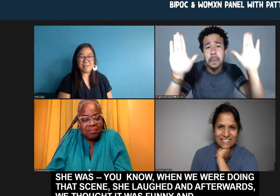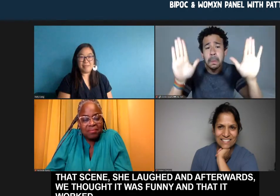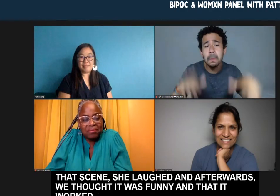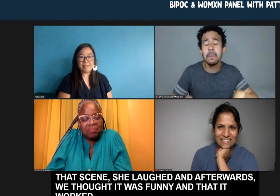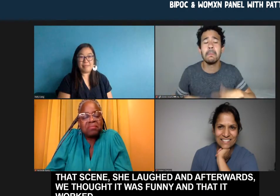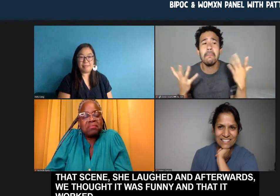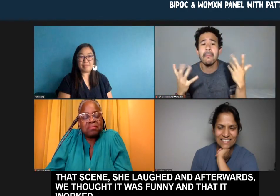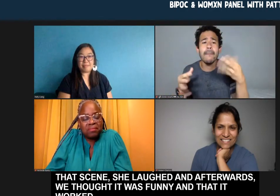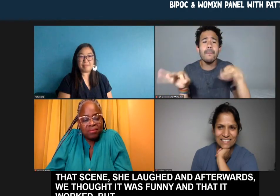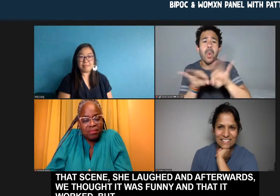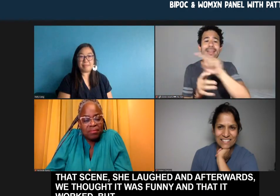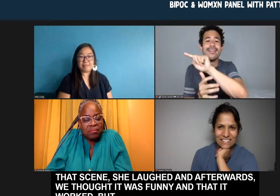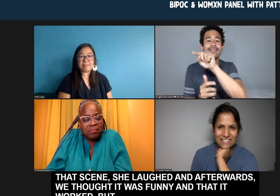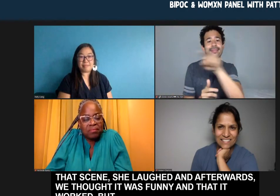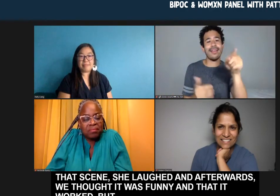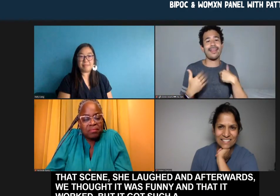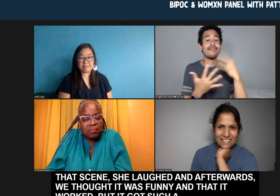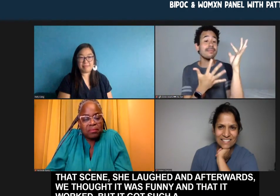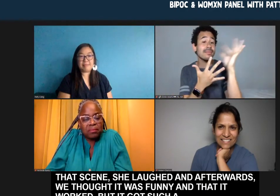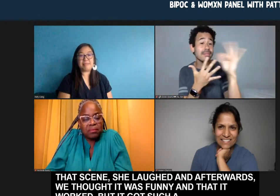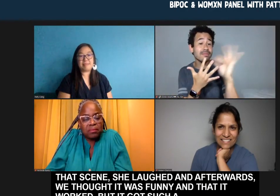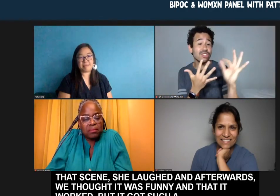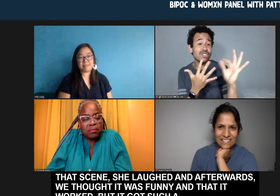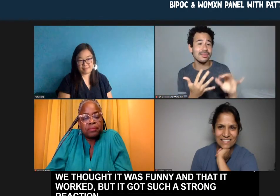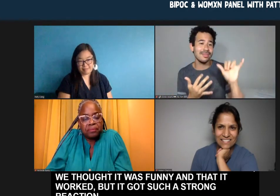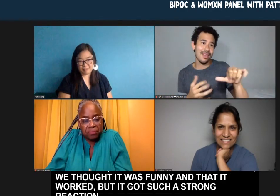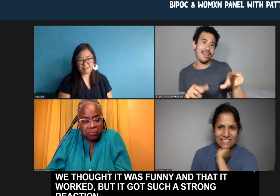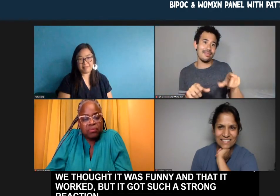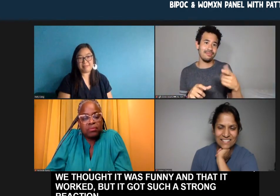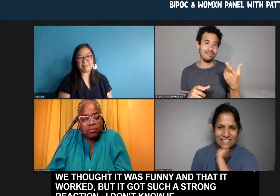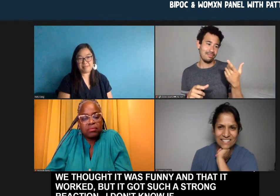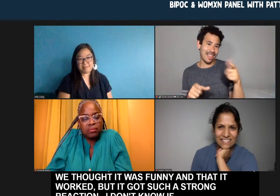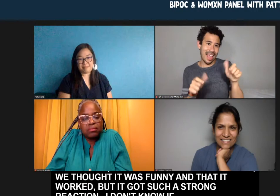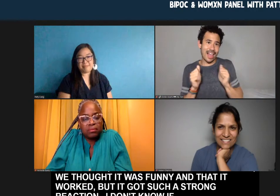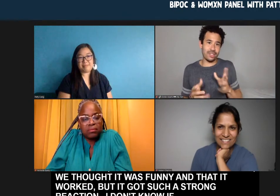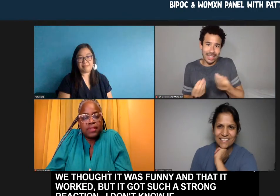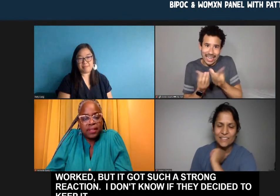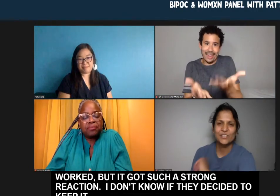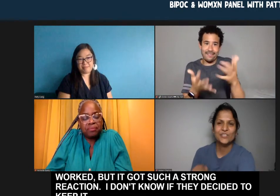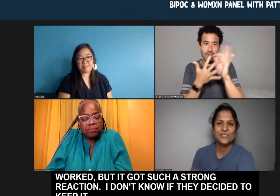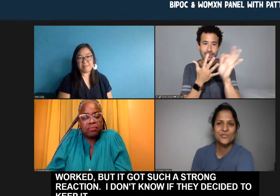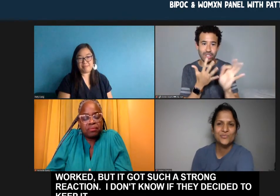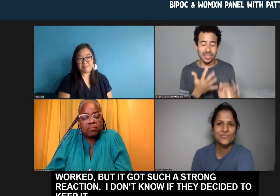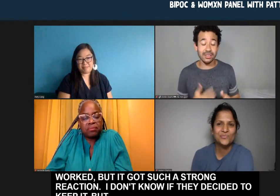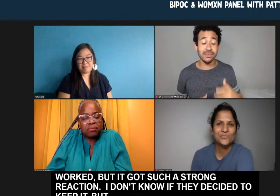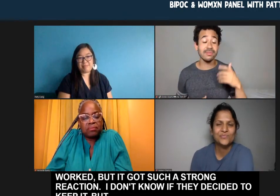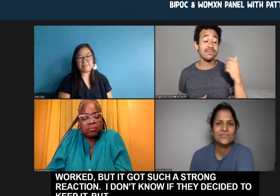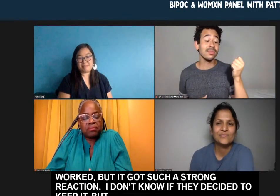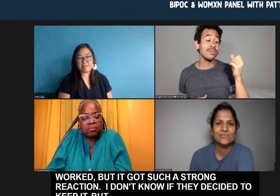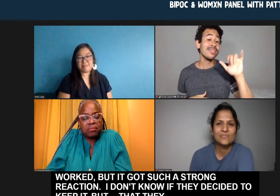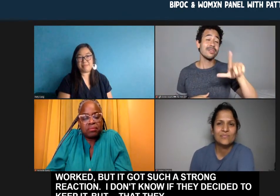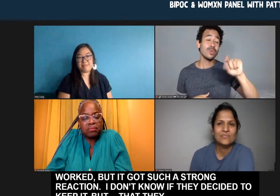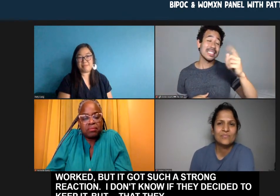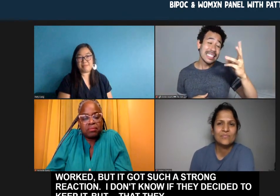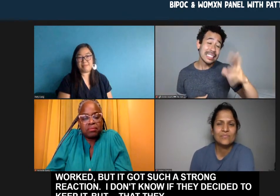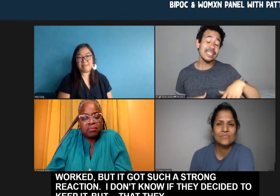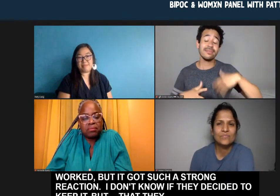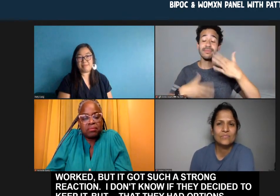And so I don't know if they decided to keep it, but, that they had options again, because I, as an actor, was able to provide those